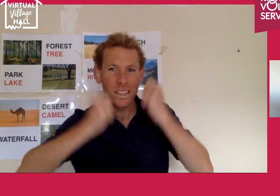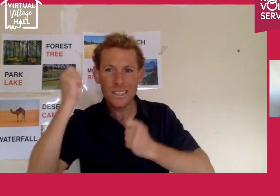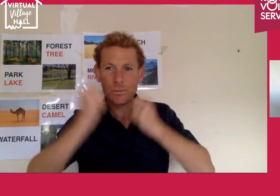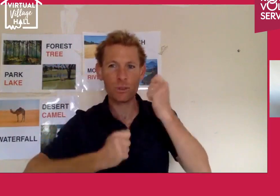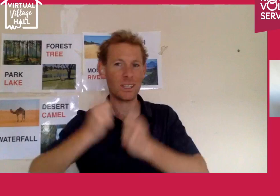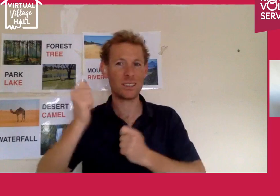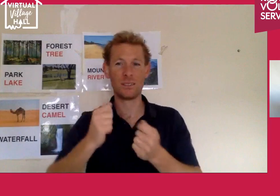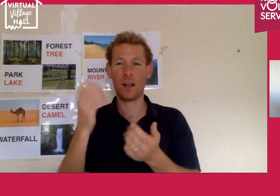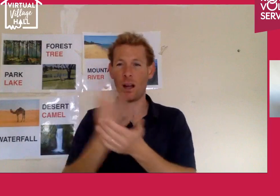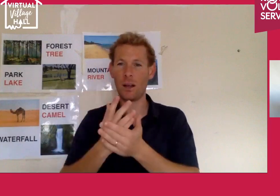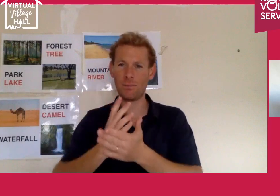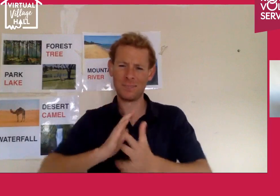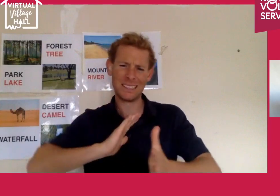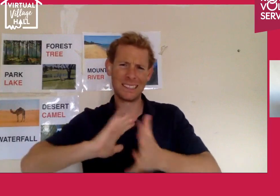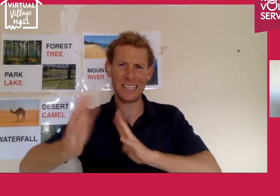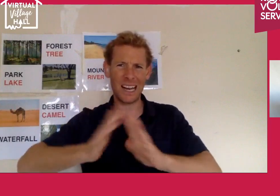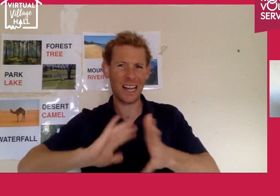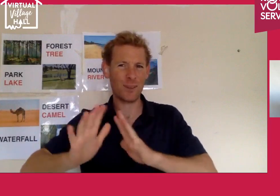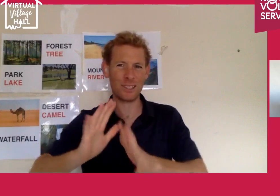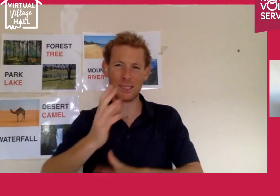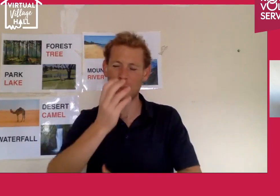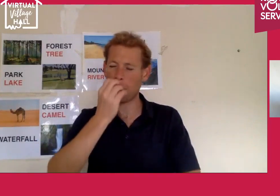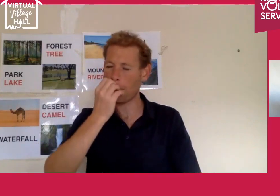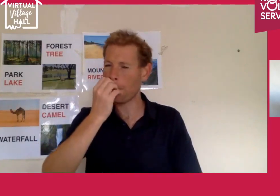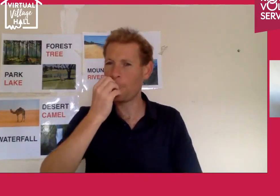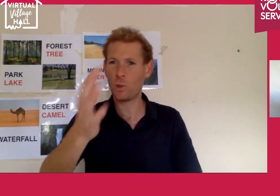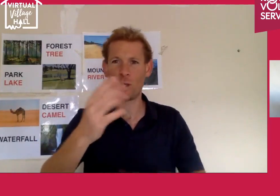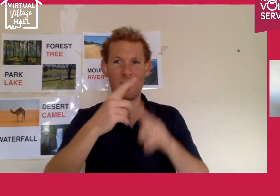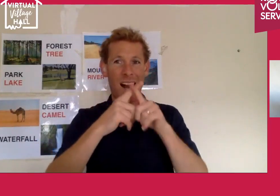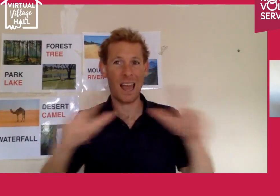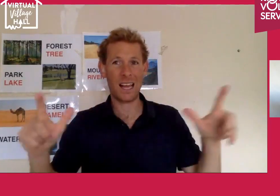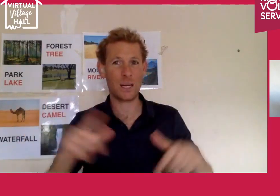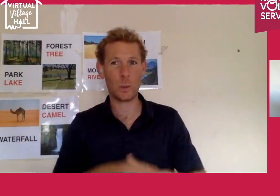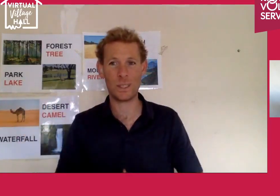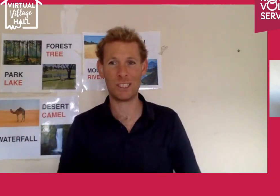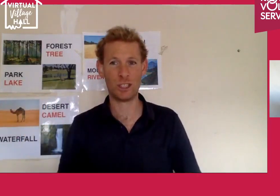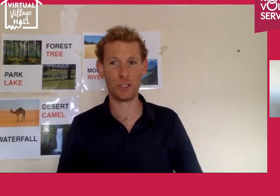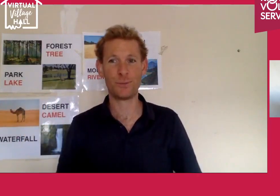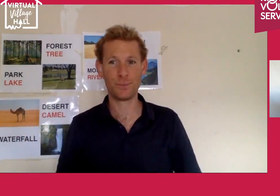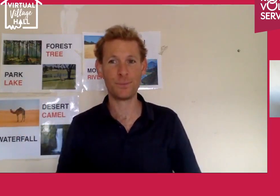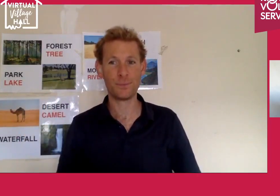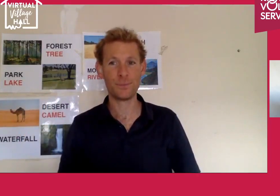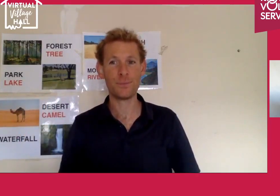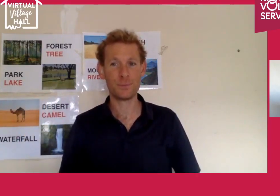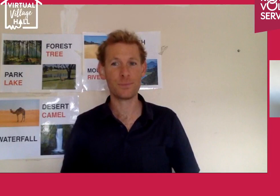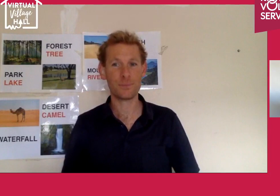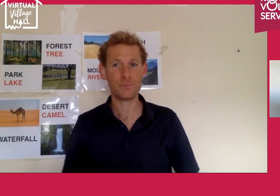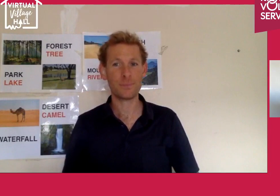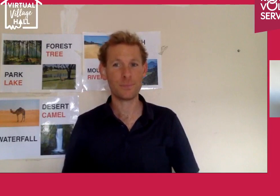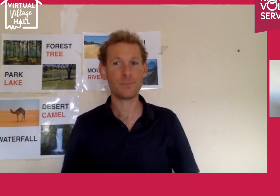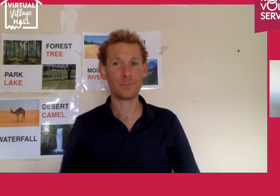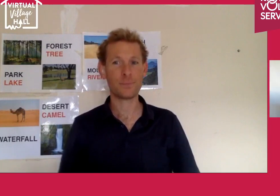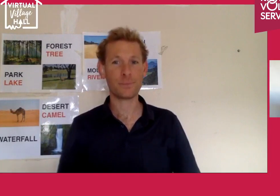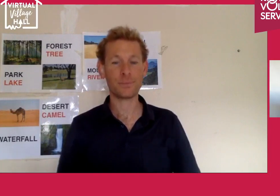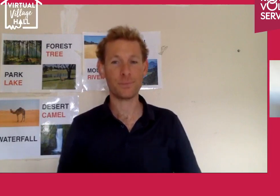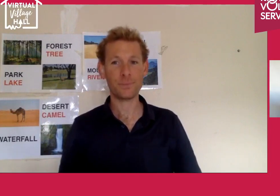the structure of the language, the facial expressions, the features of sign language. Sign language is an absolutely beautiful